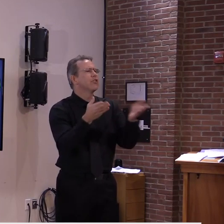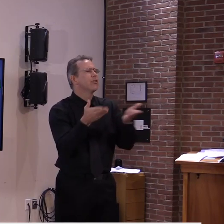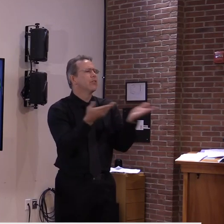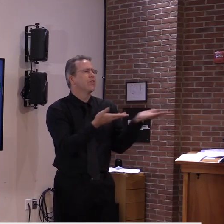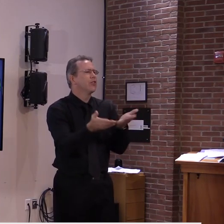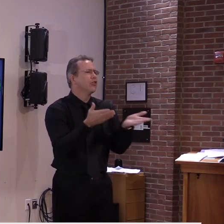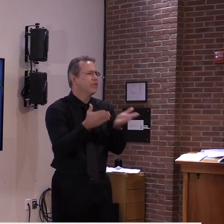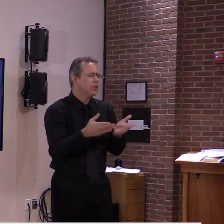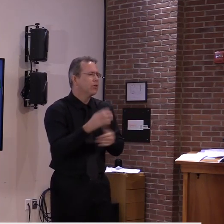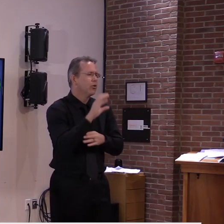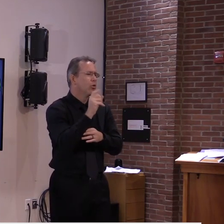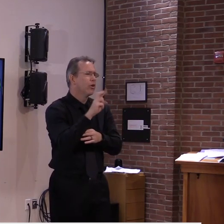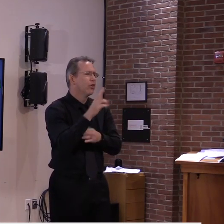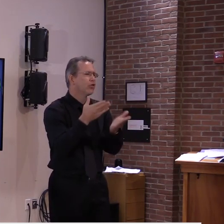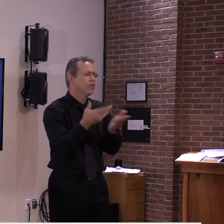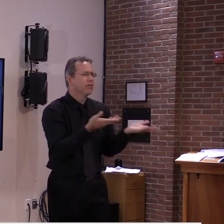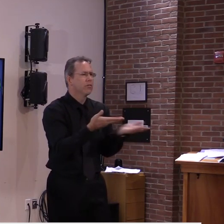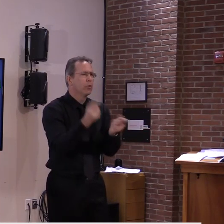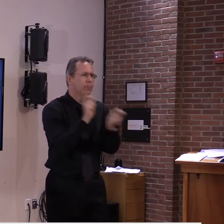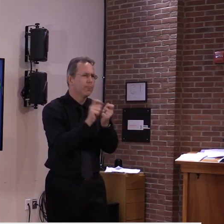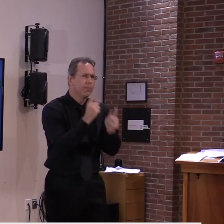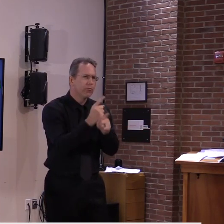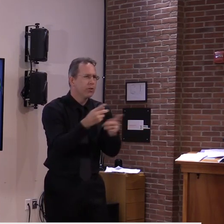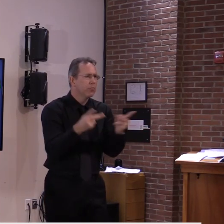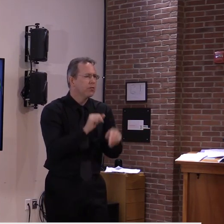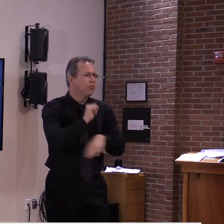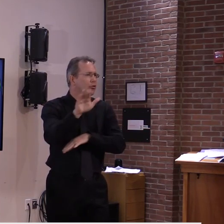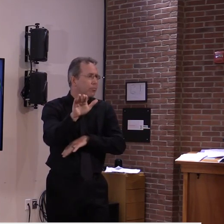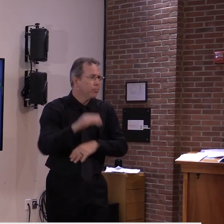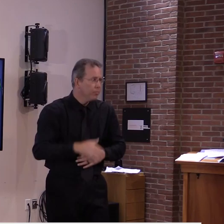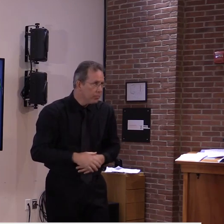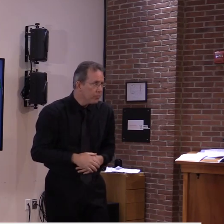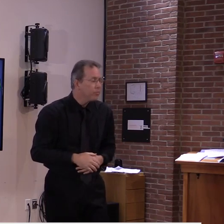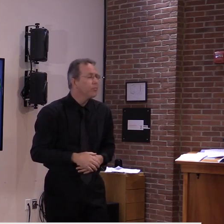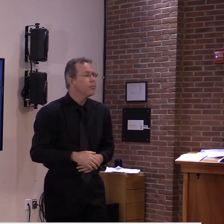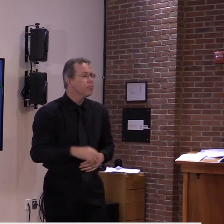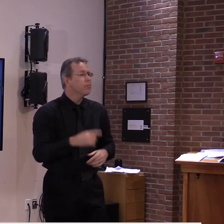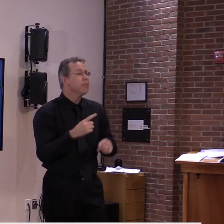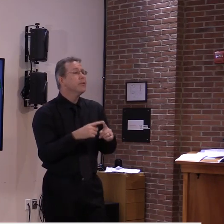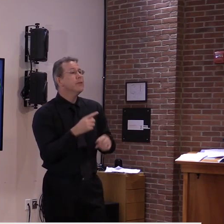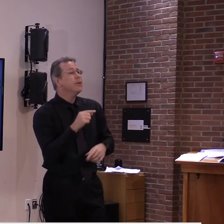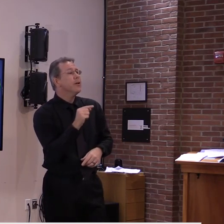the incident where we had somebody